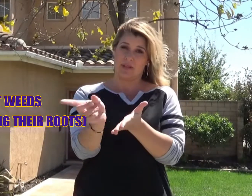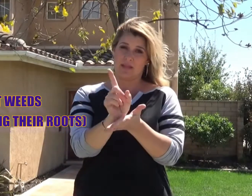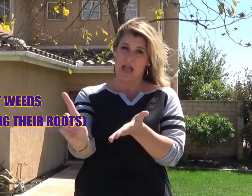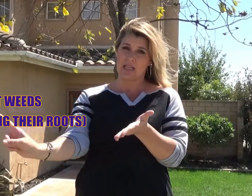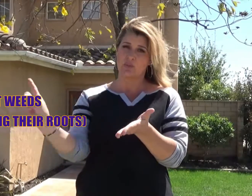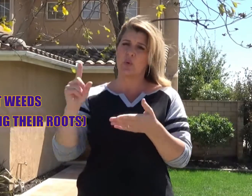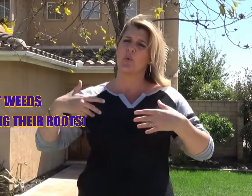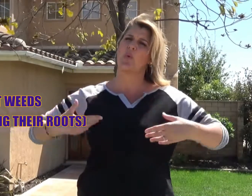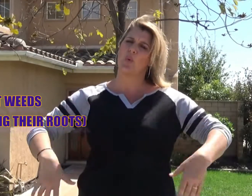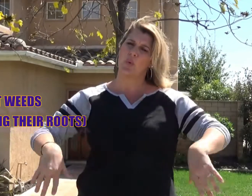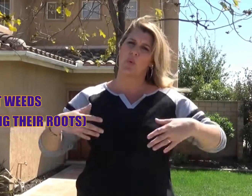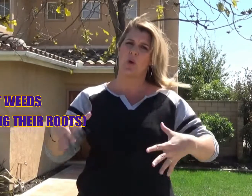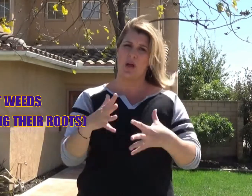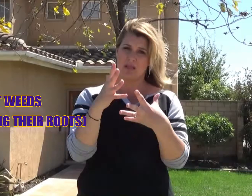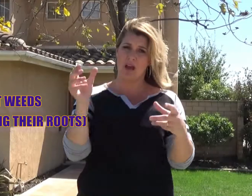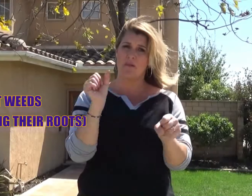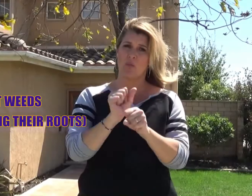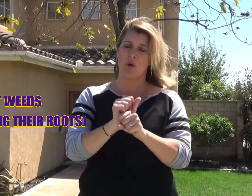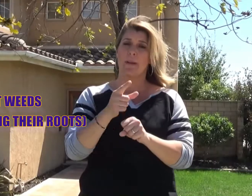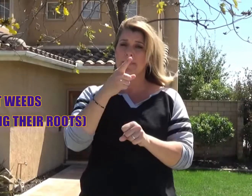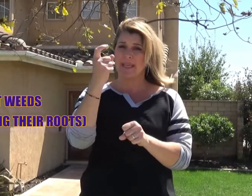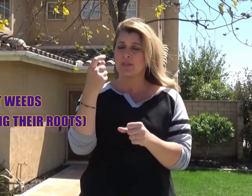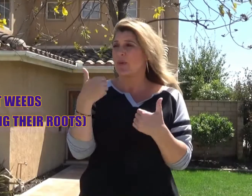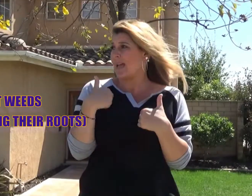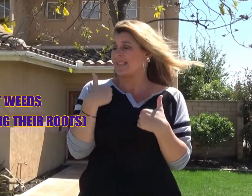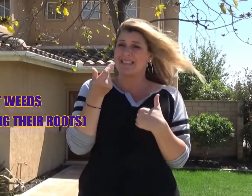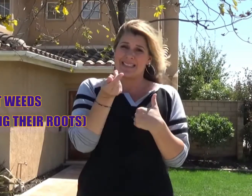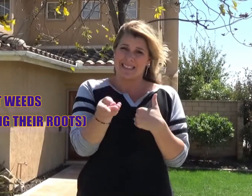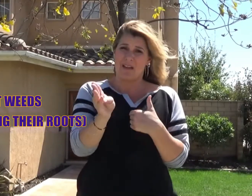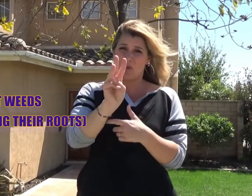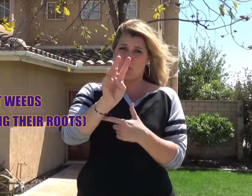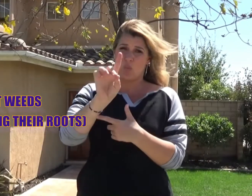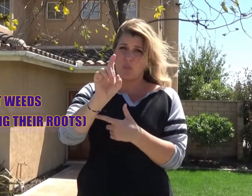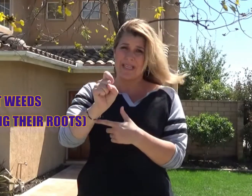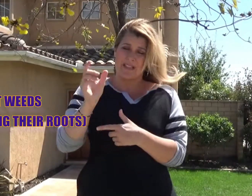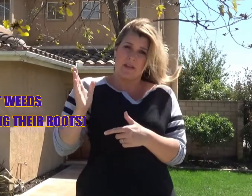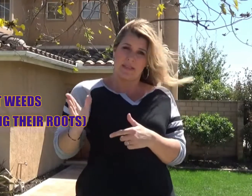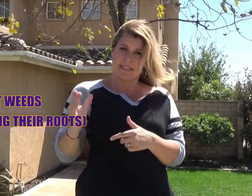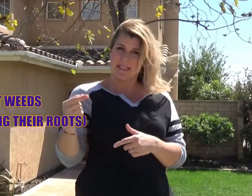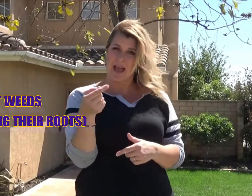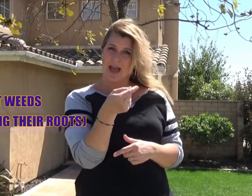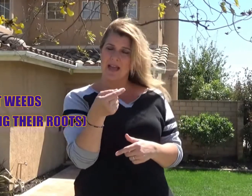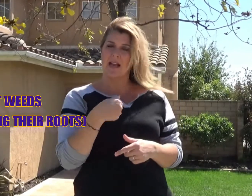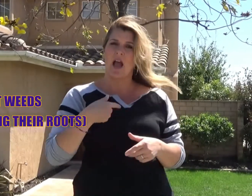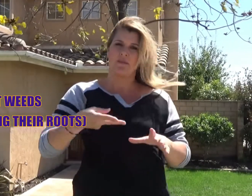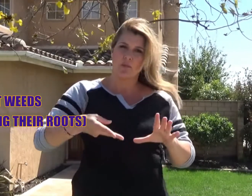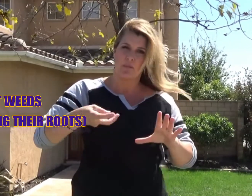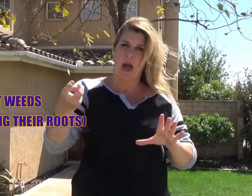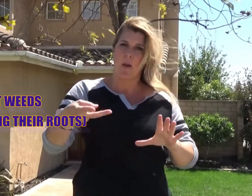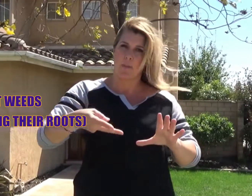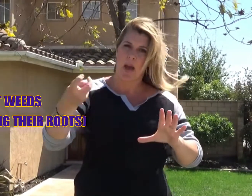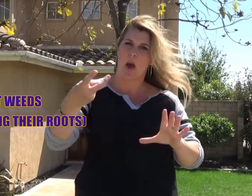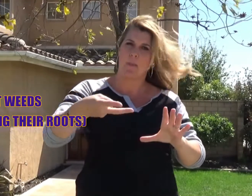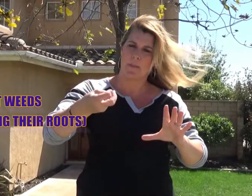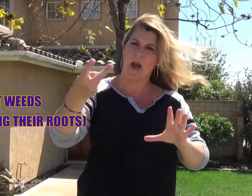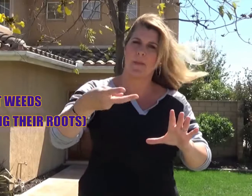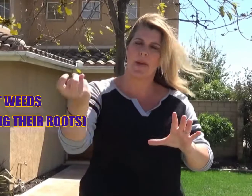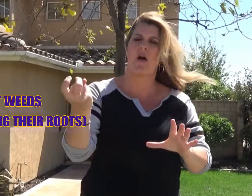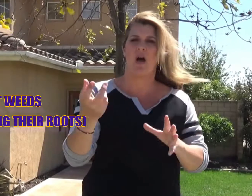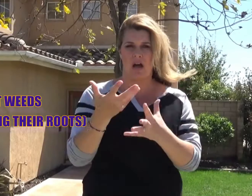I did a ton of work. We had so many weeds on the side of the house and I pulled them out manually and it was a lot of work.